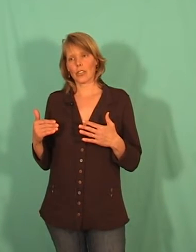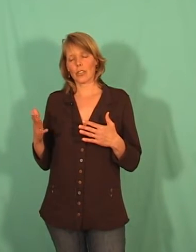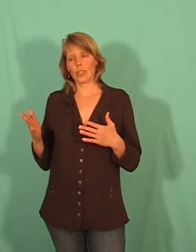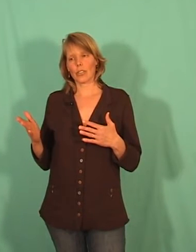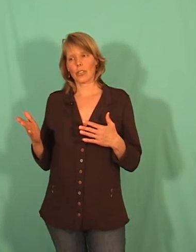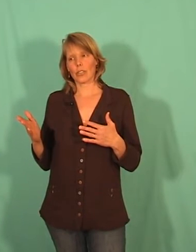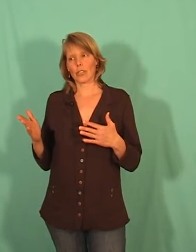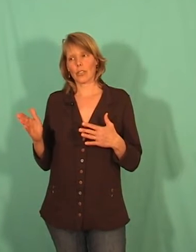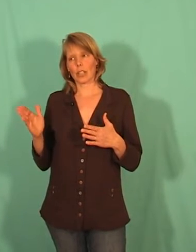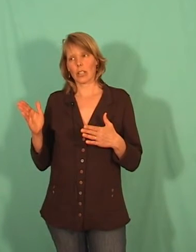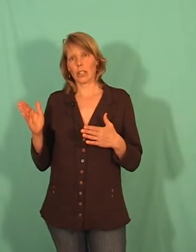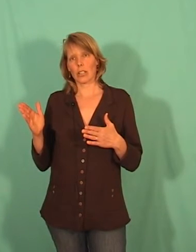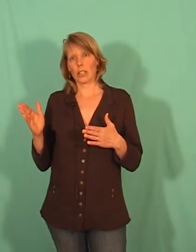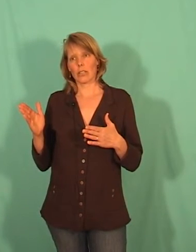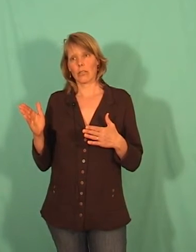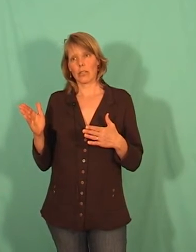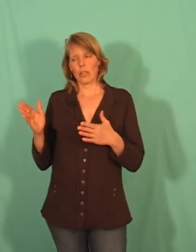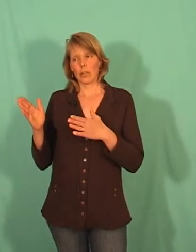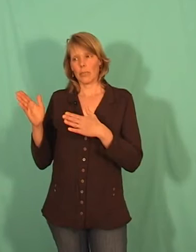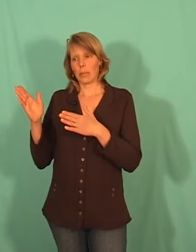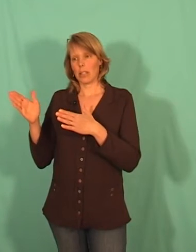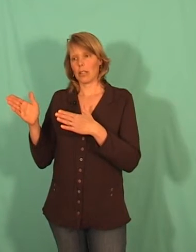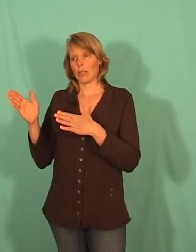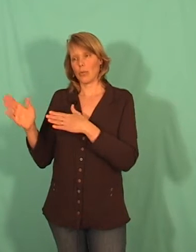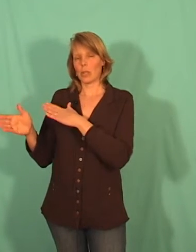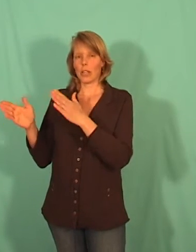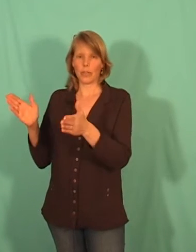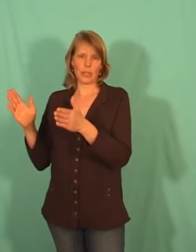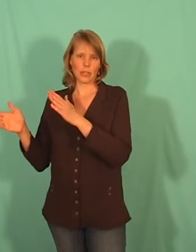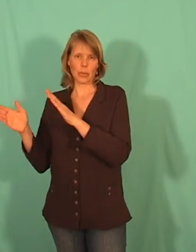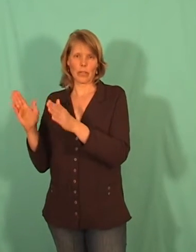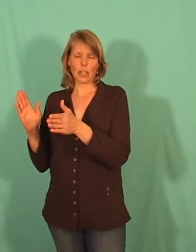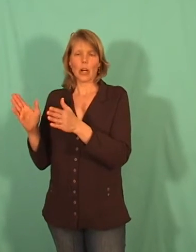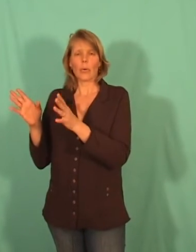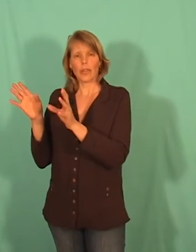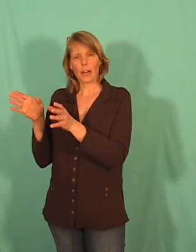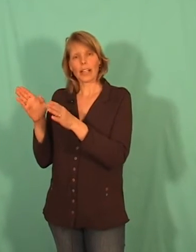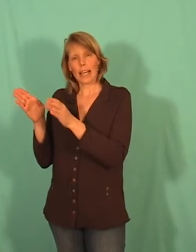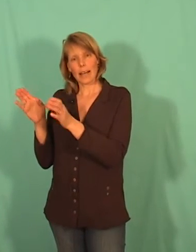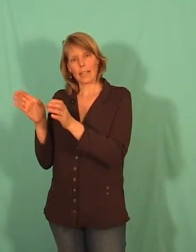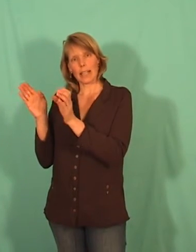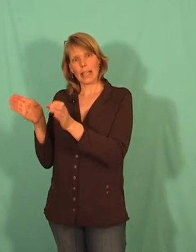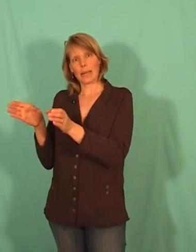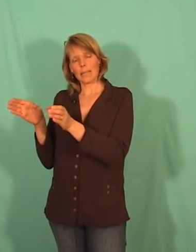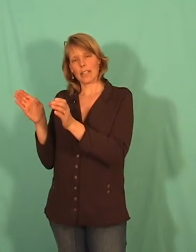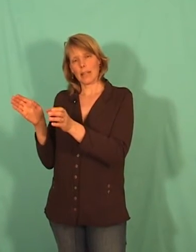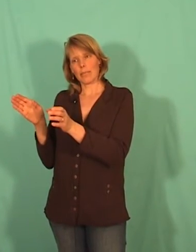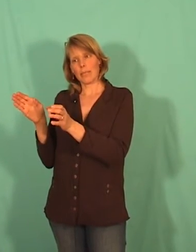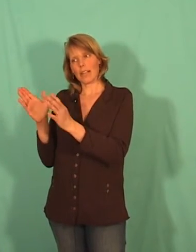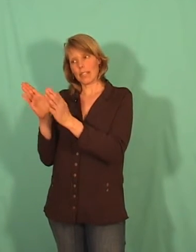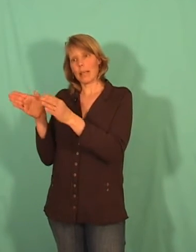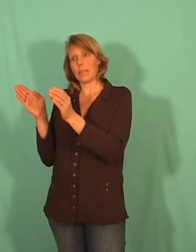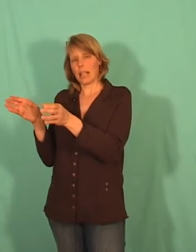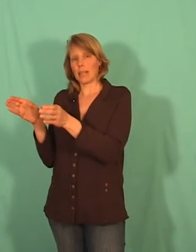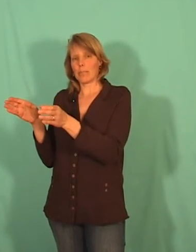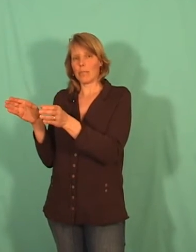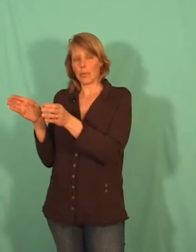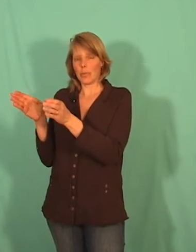there's like maybe 2 Karens or whatever. Well, they're not going to have they have the same name when we say